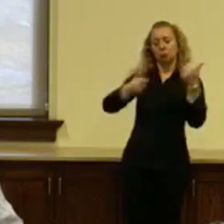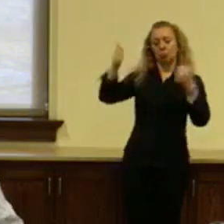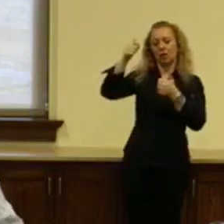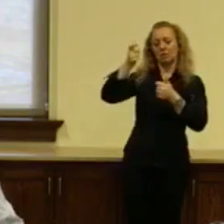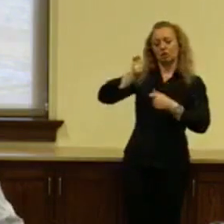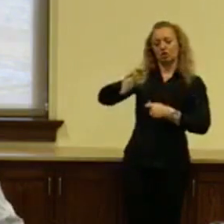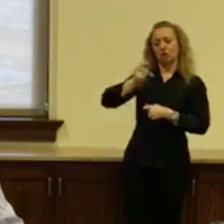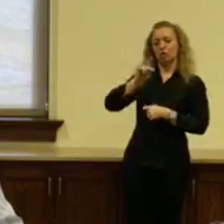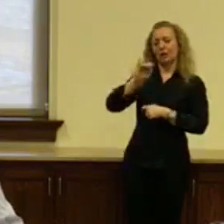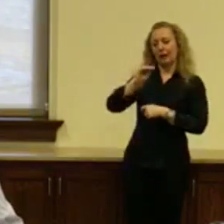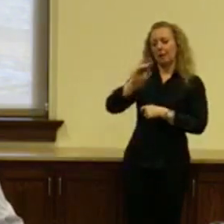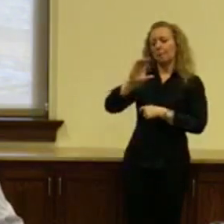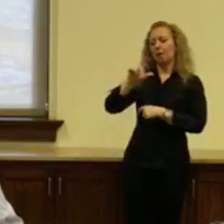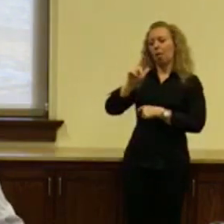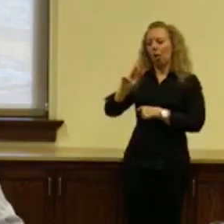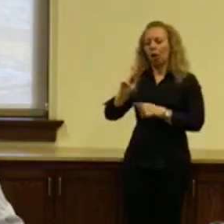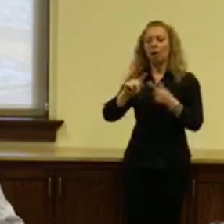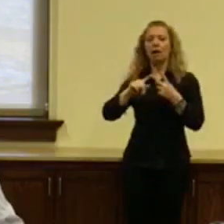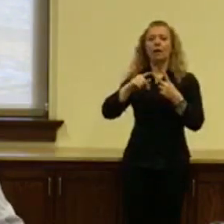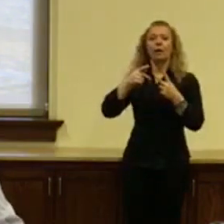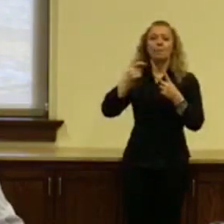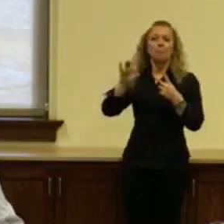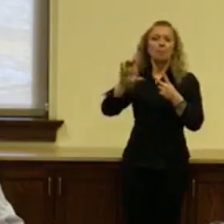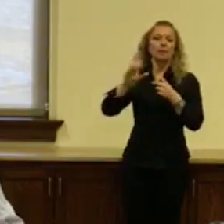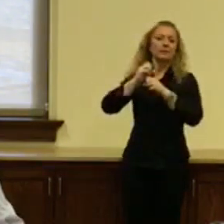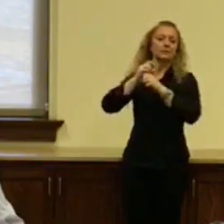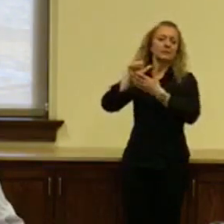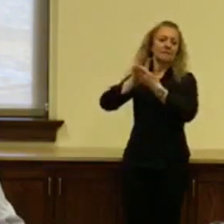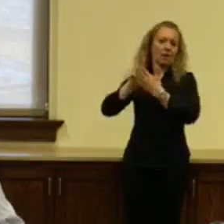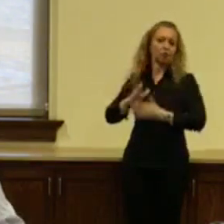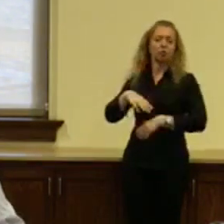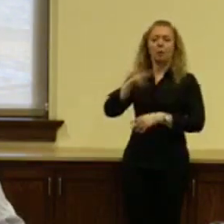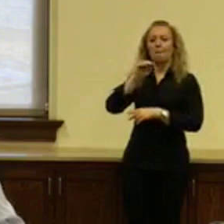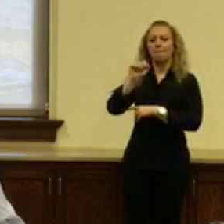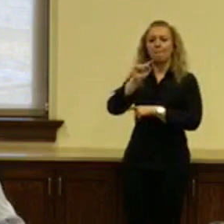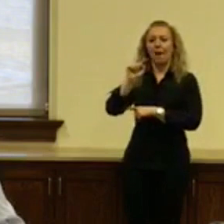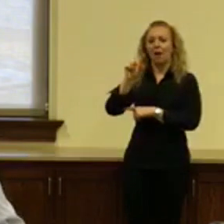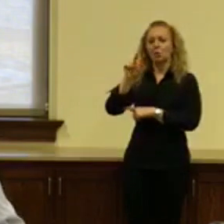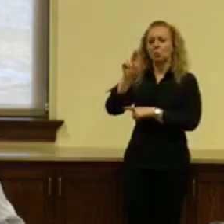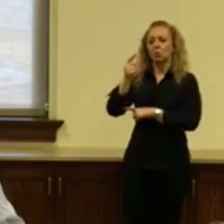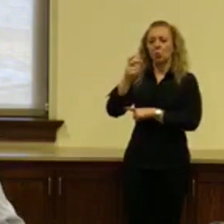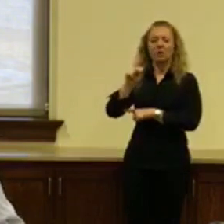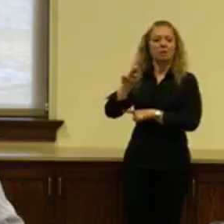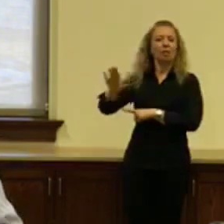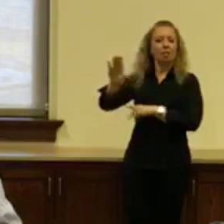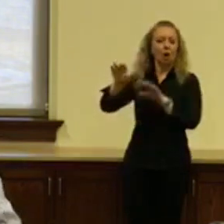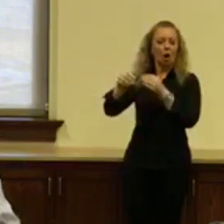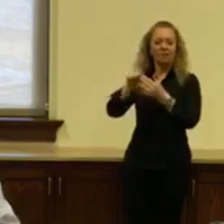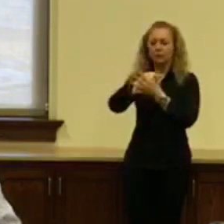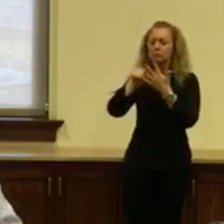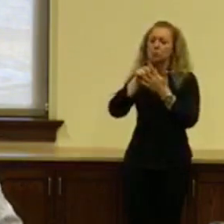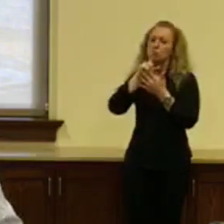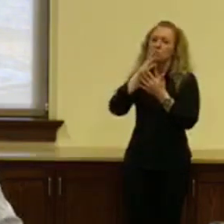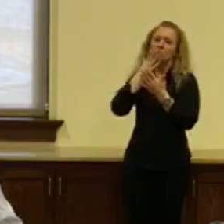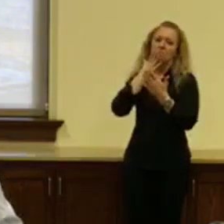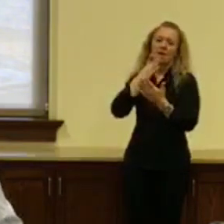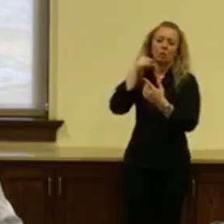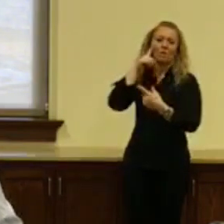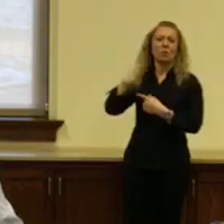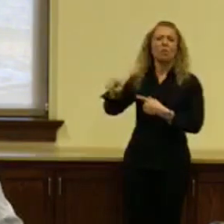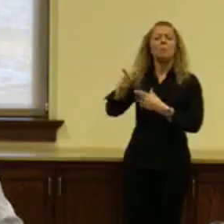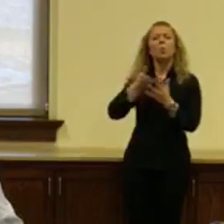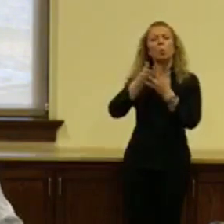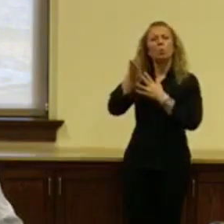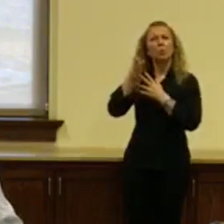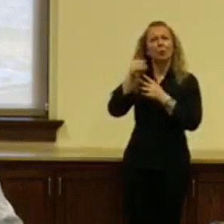public defender, Matt Dugan, and his team in the district attorney's office. They really began going through, I think it's called motions